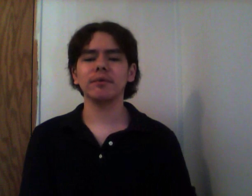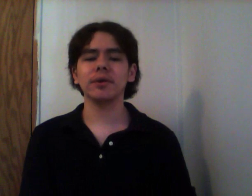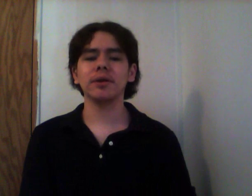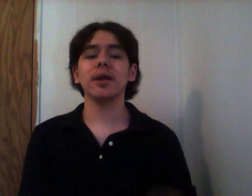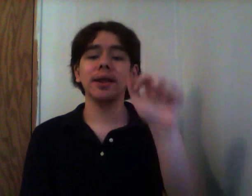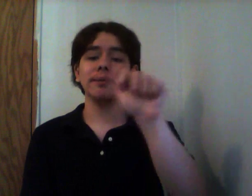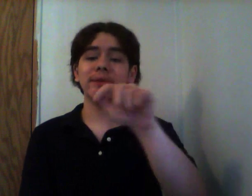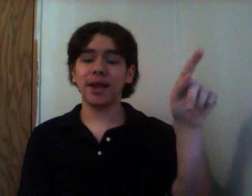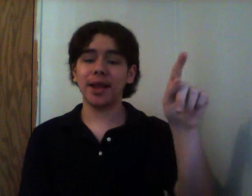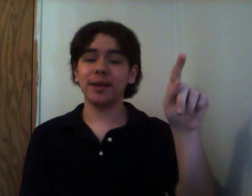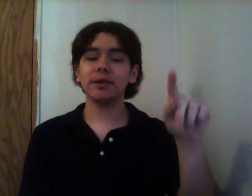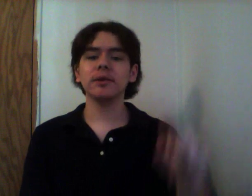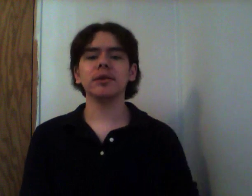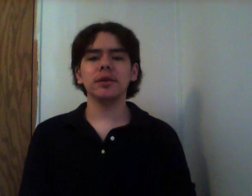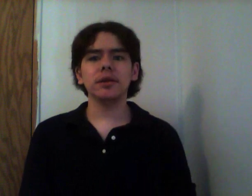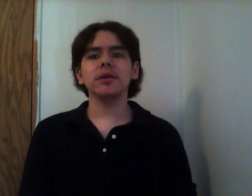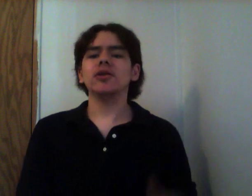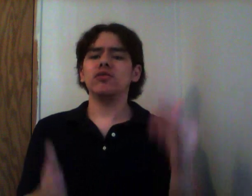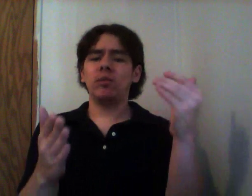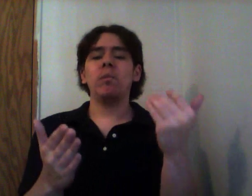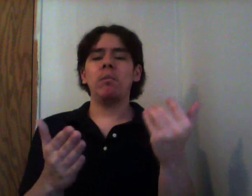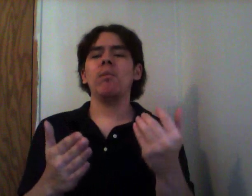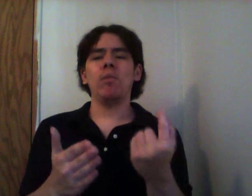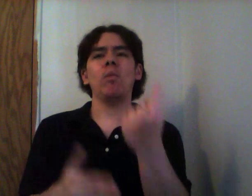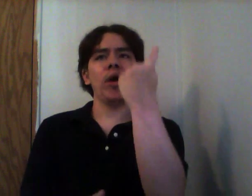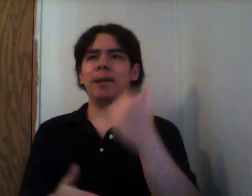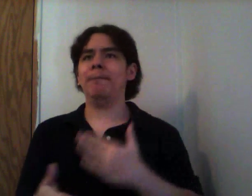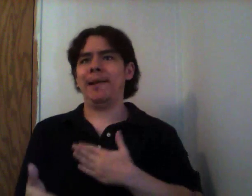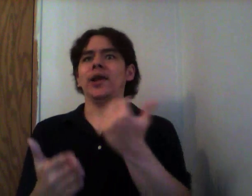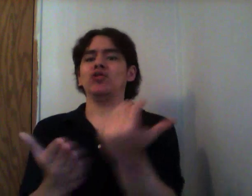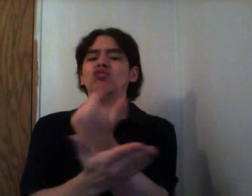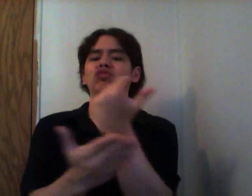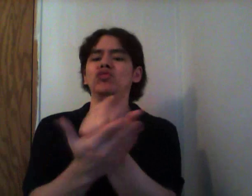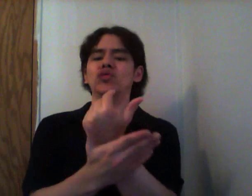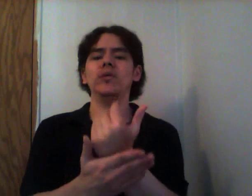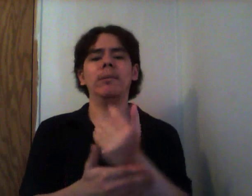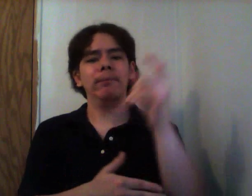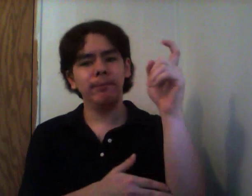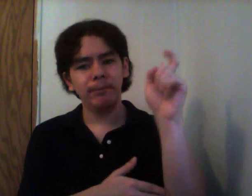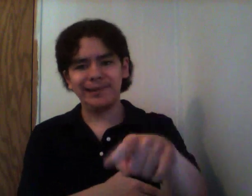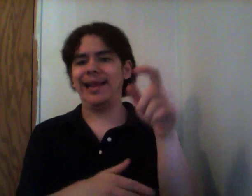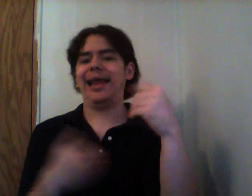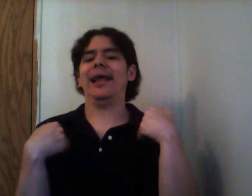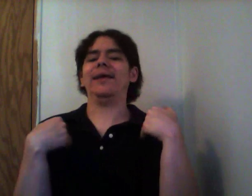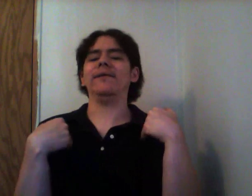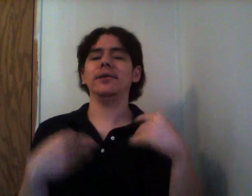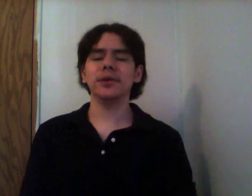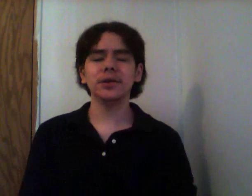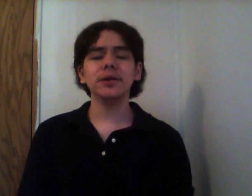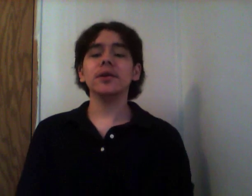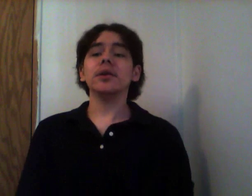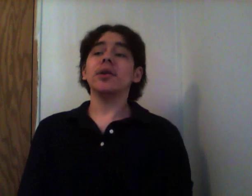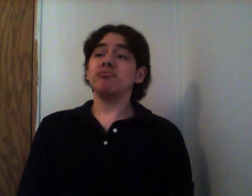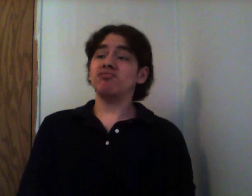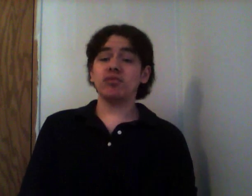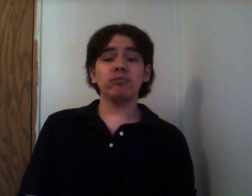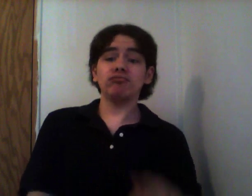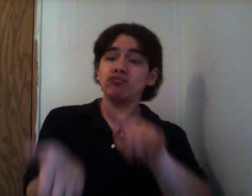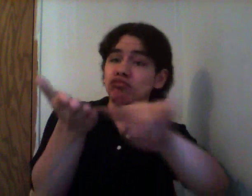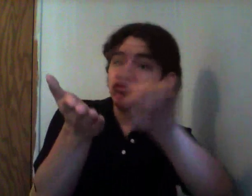new must-download apps. So check it out and let me know what you think in the comments. And I really hope it helps you